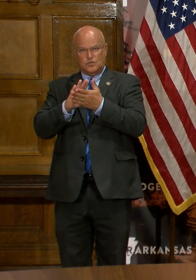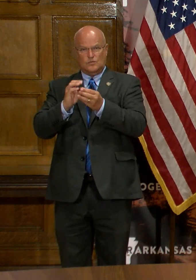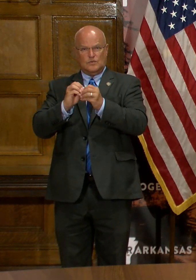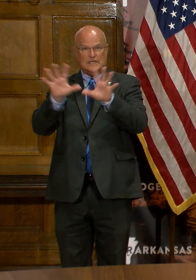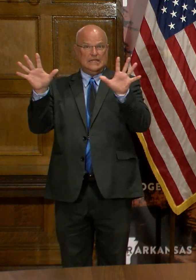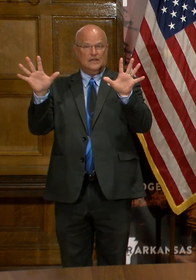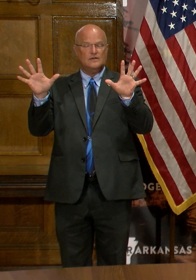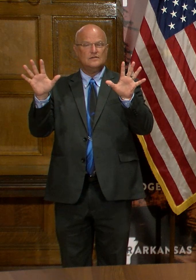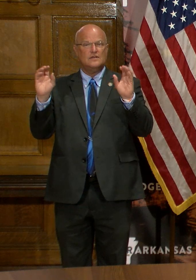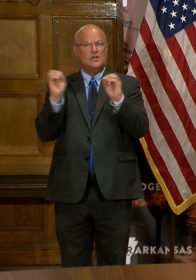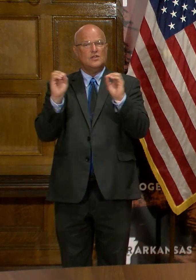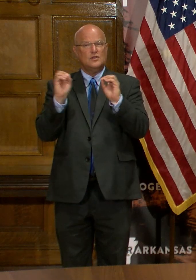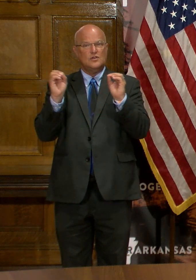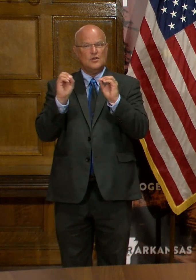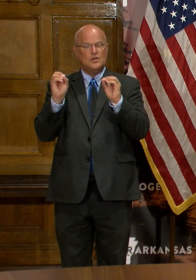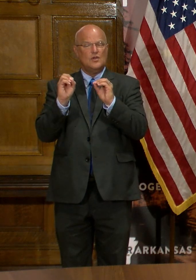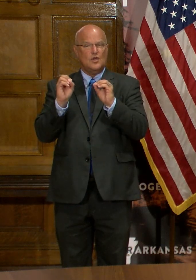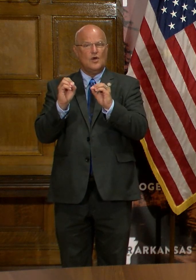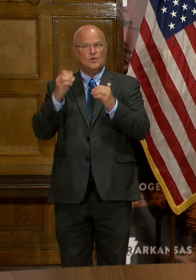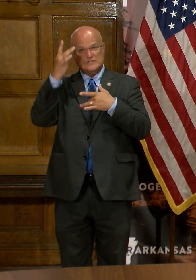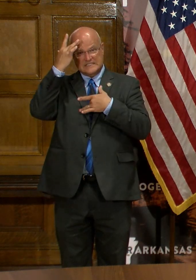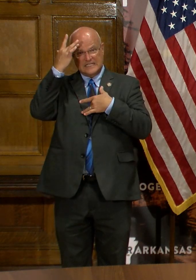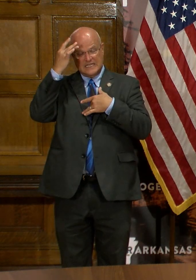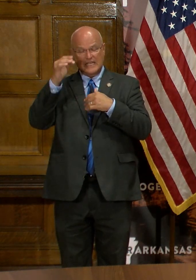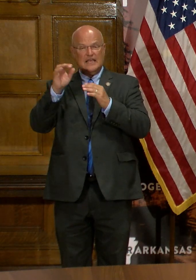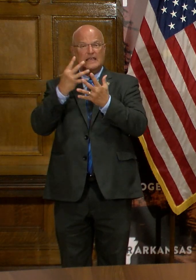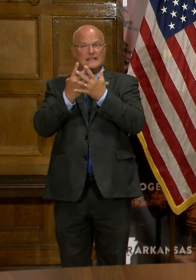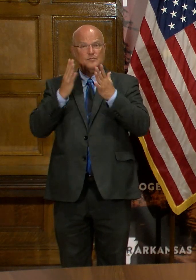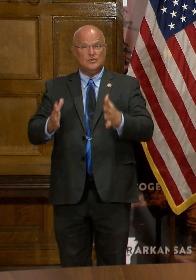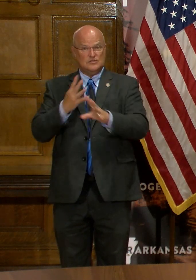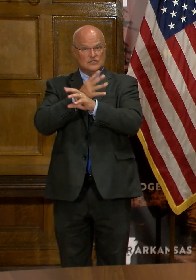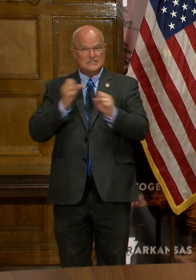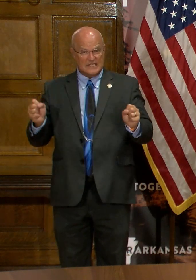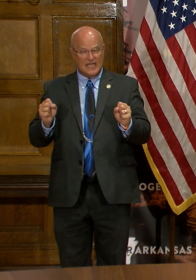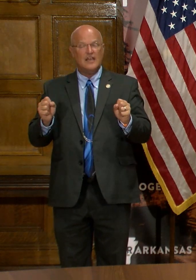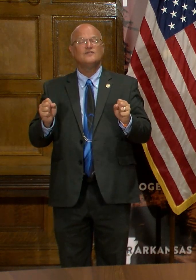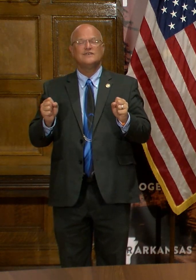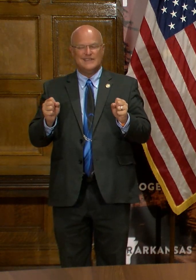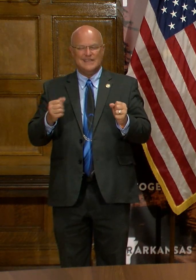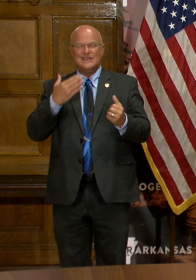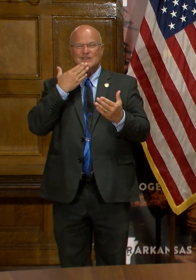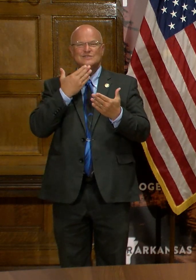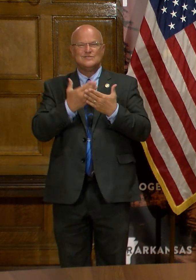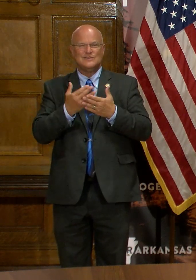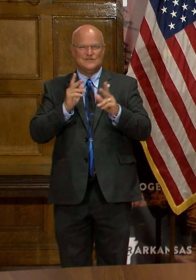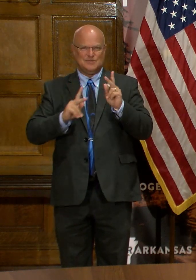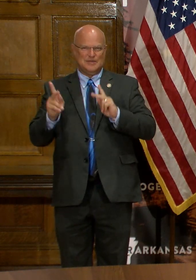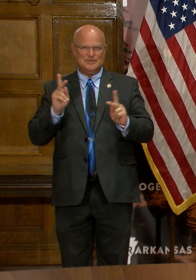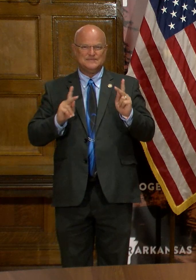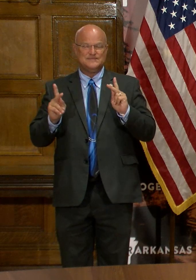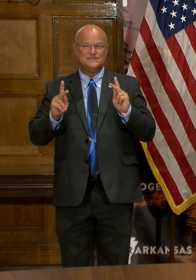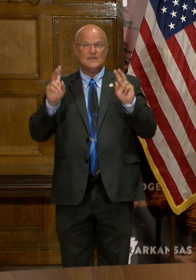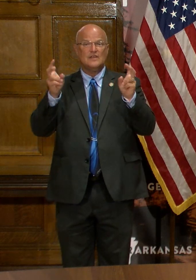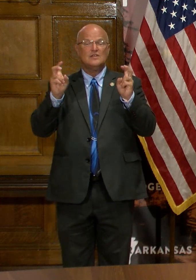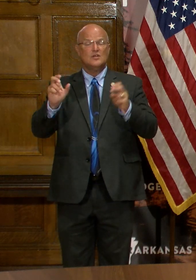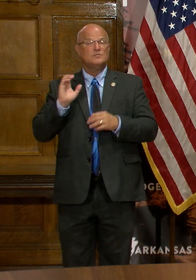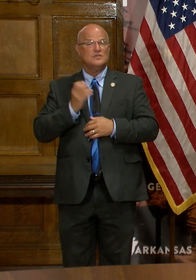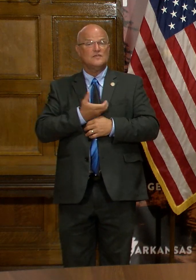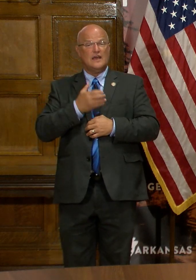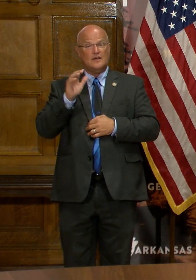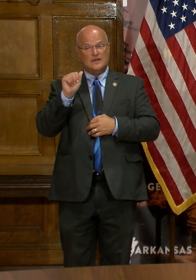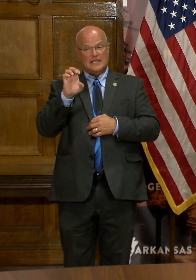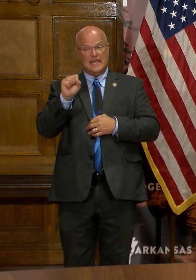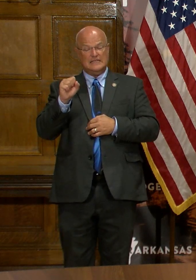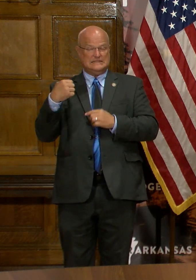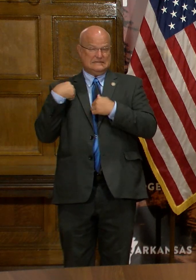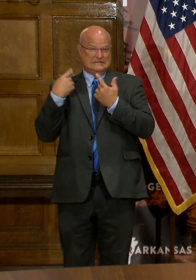clear with the inmates safe is reassuring, I'm sure, to everyone. In terms of our cases